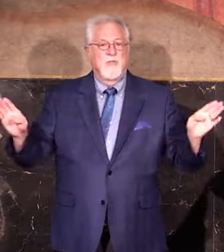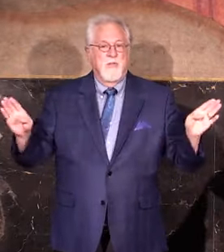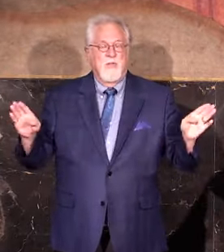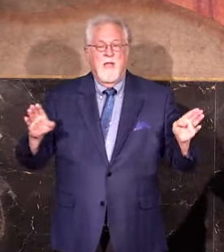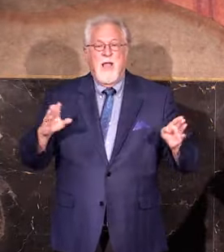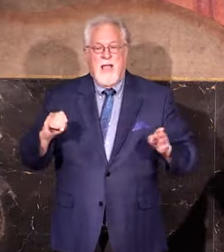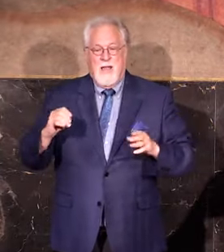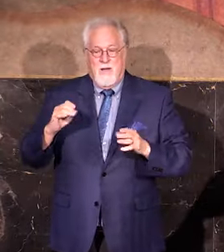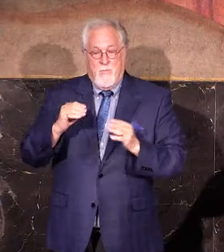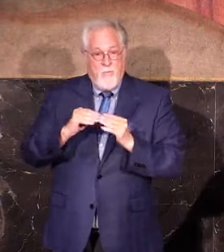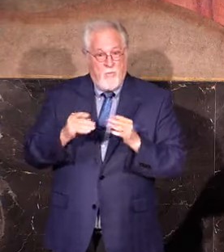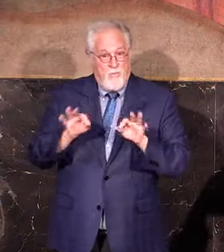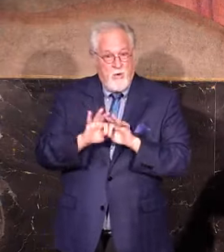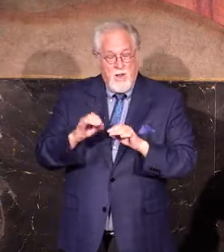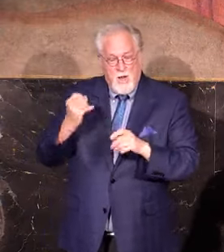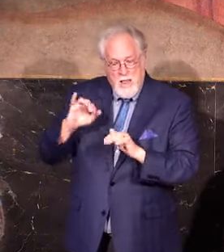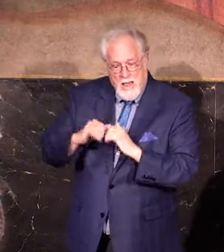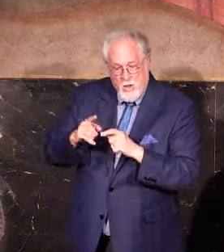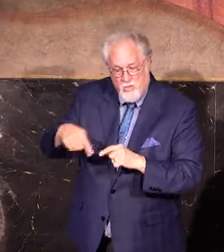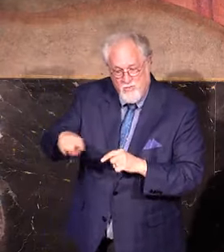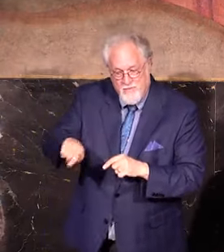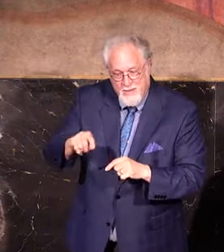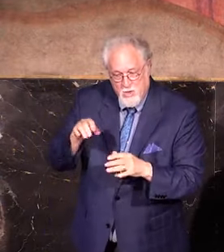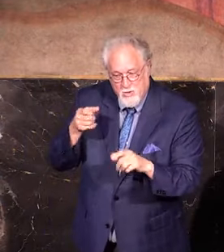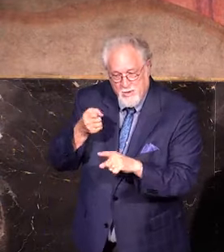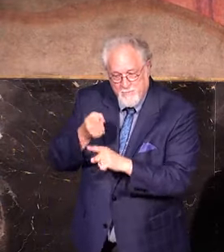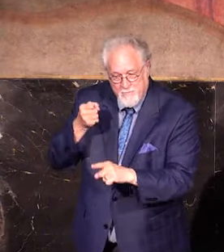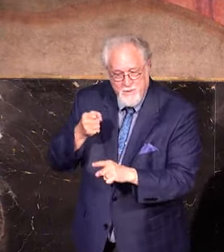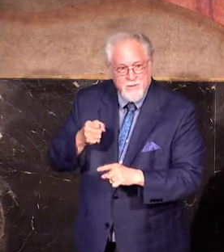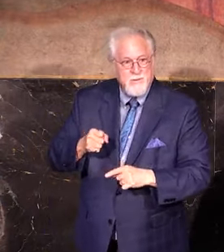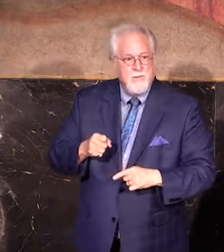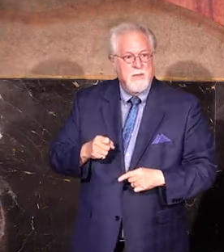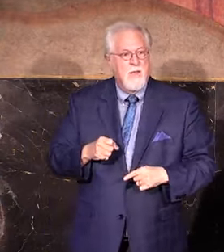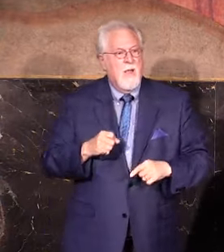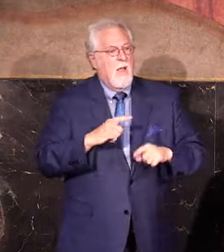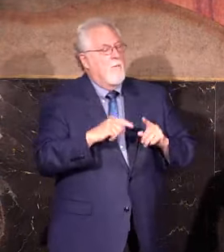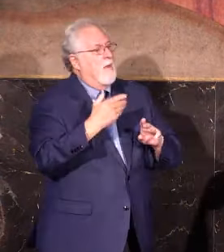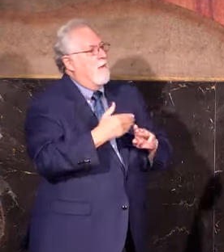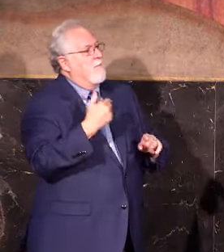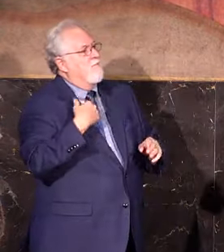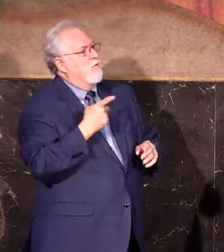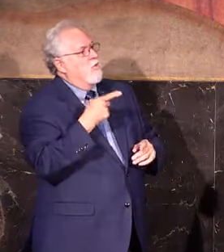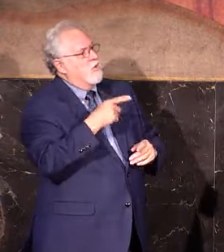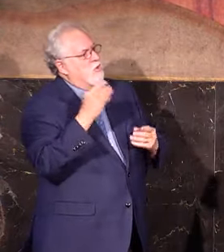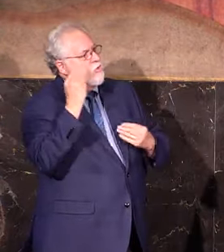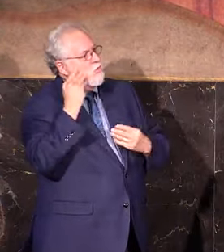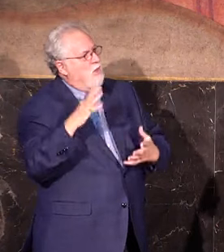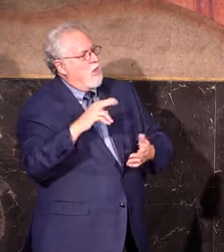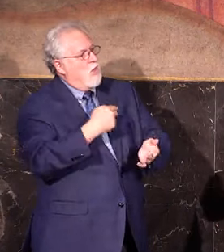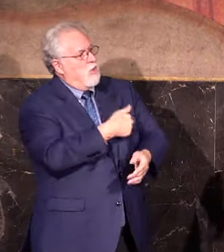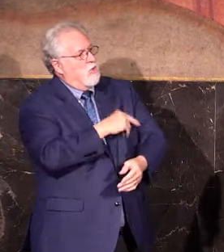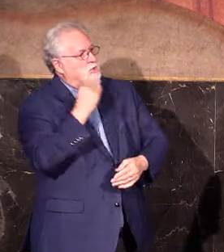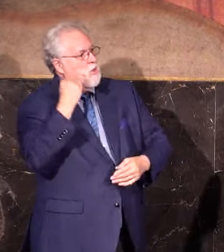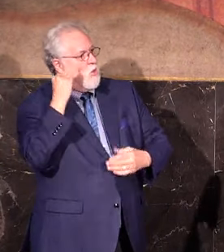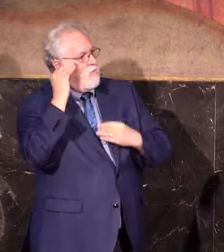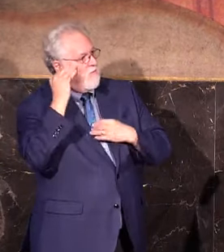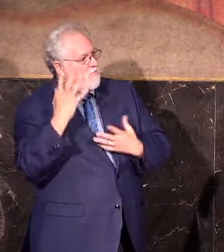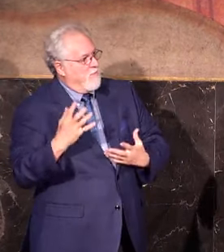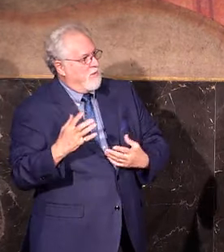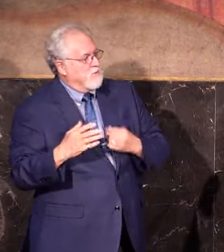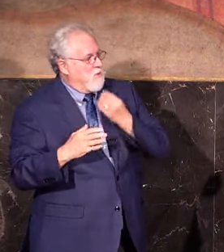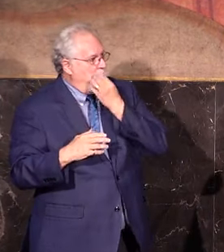is understanding how those people who are impacted are safe and tested. But even before you were releasing the nursing home information that's